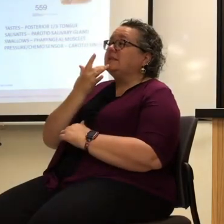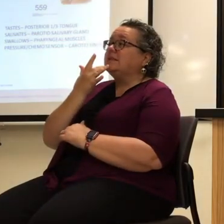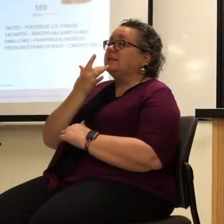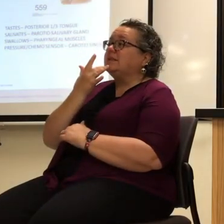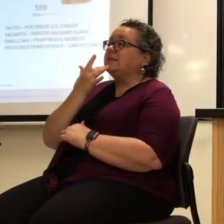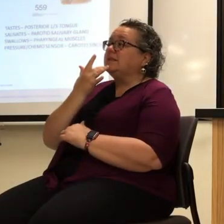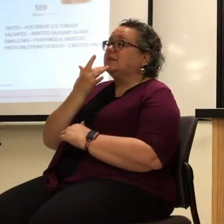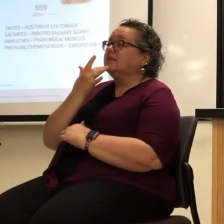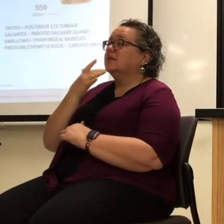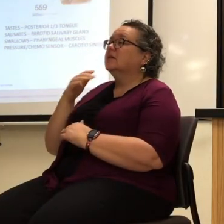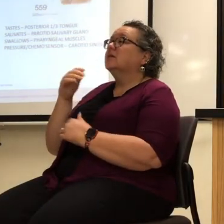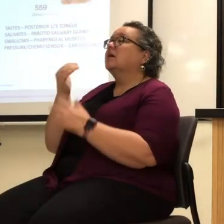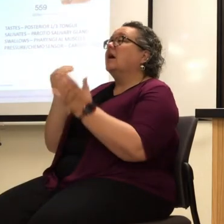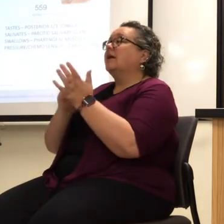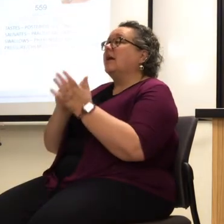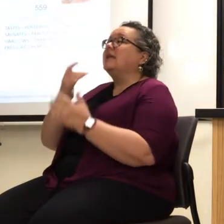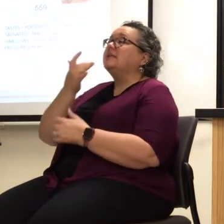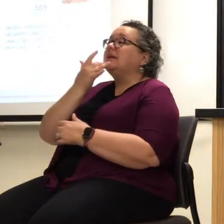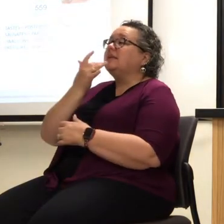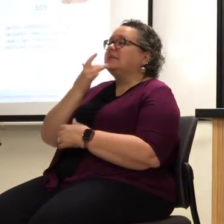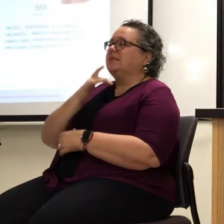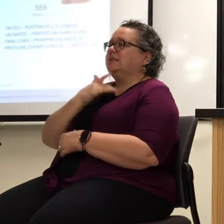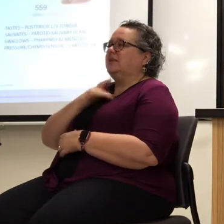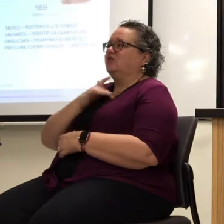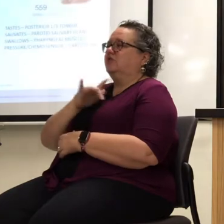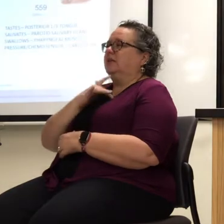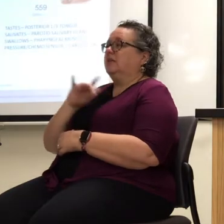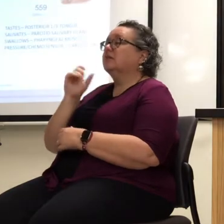Again, taste is sensory function.